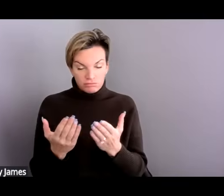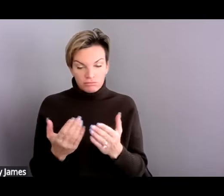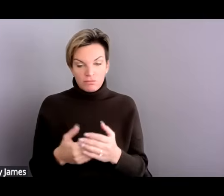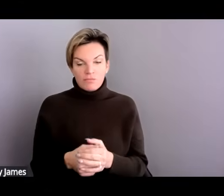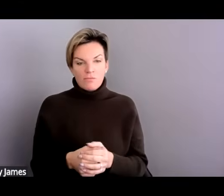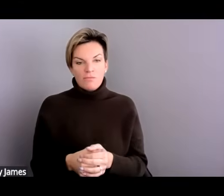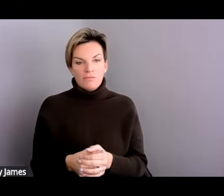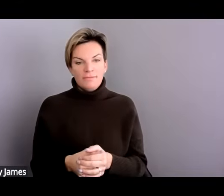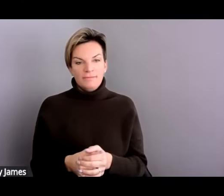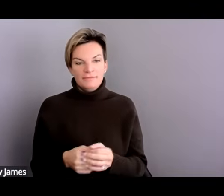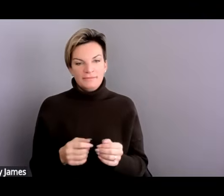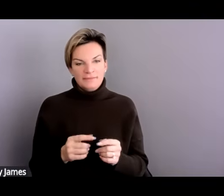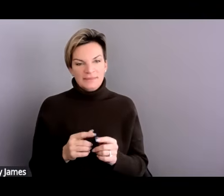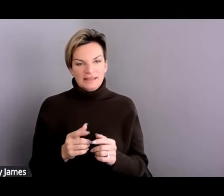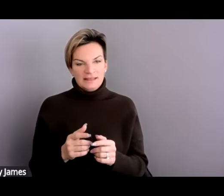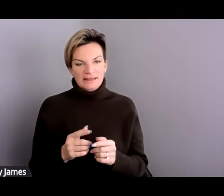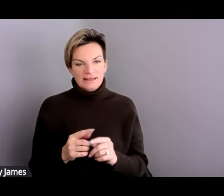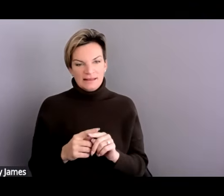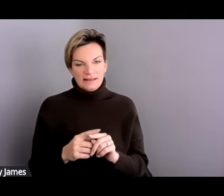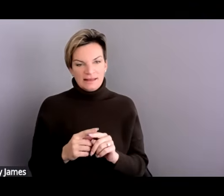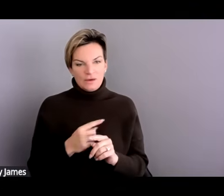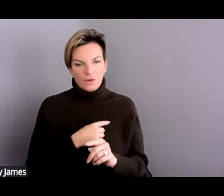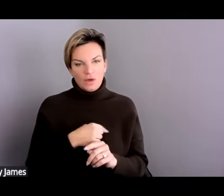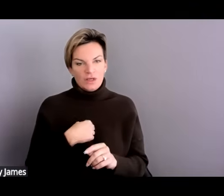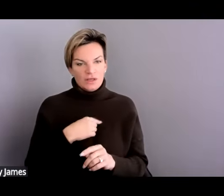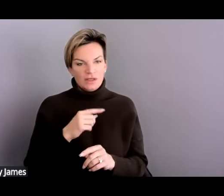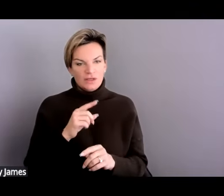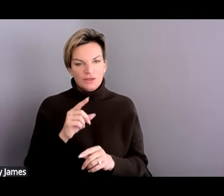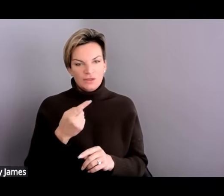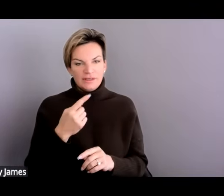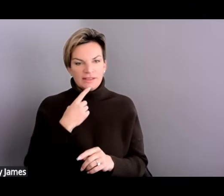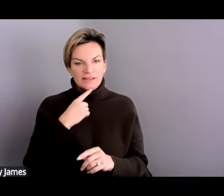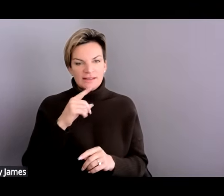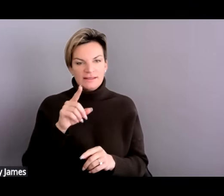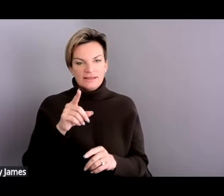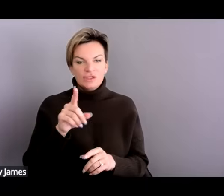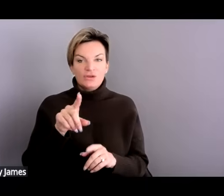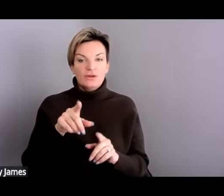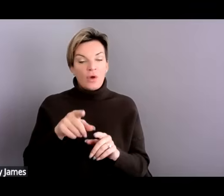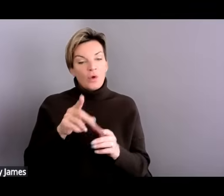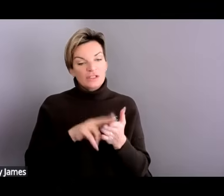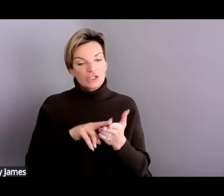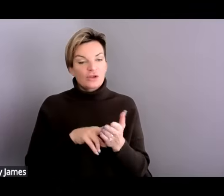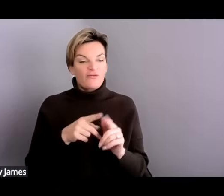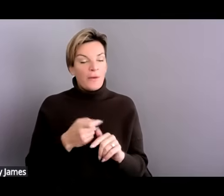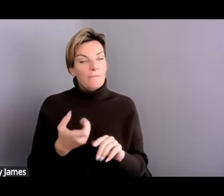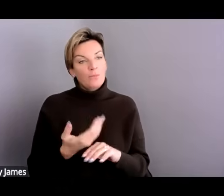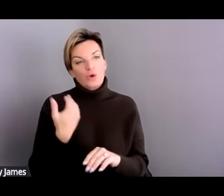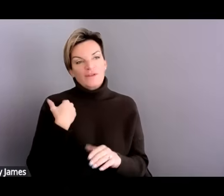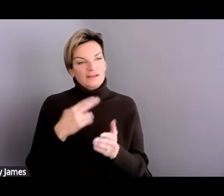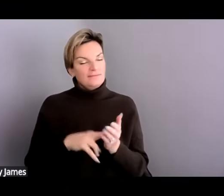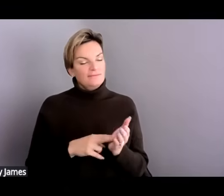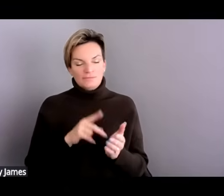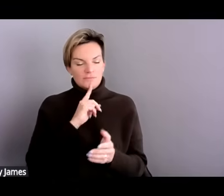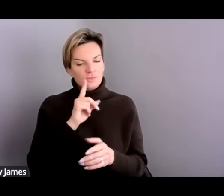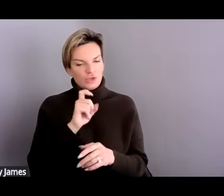it seems like we shouldn't be saying, bring us signatures from some previous petition. But the